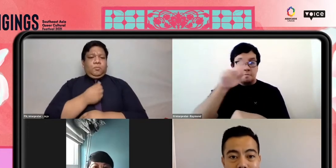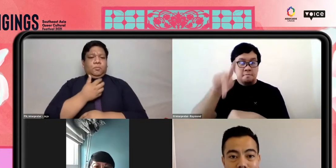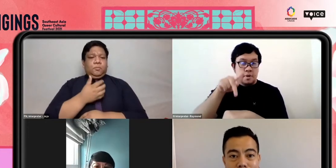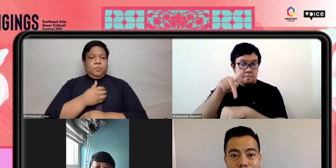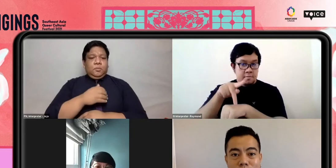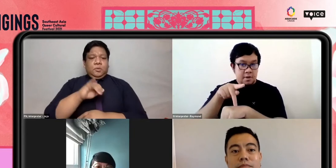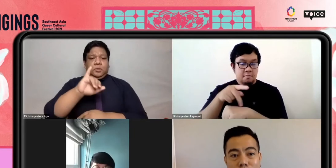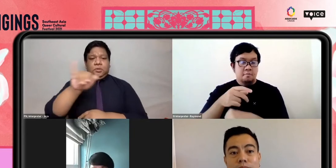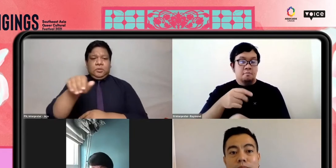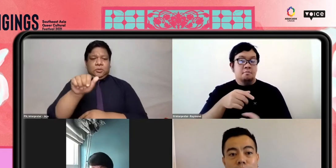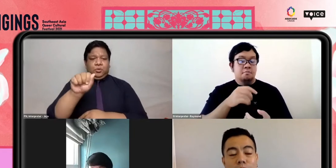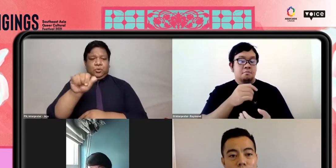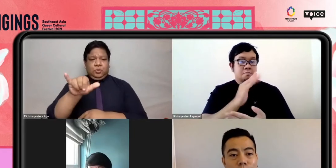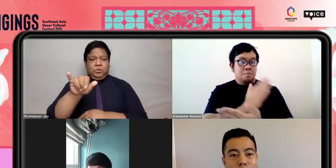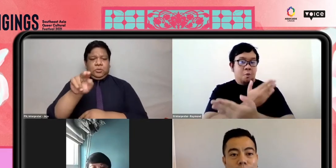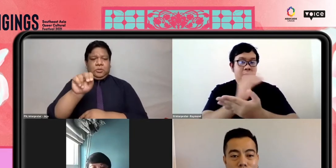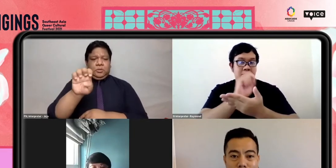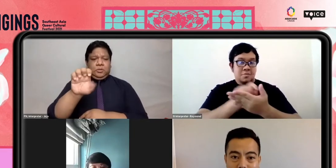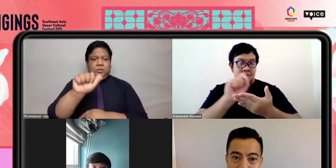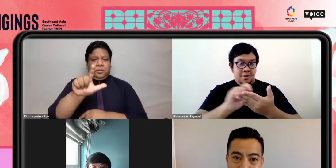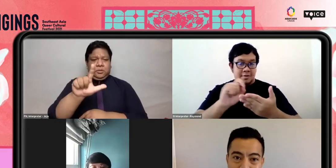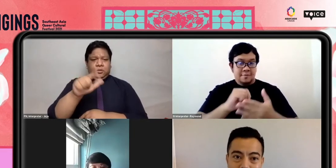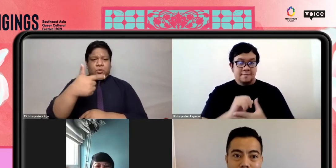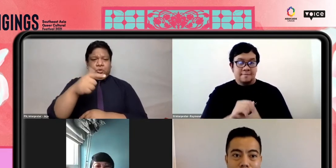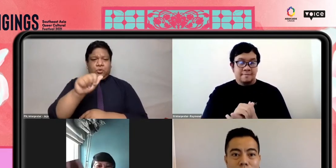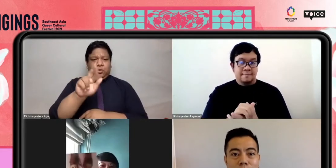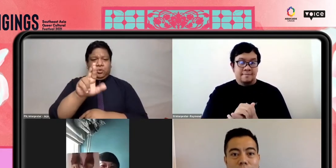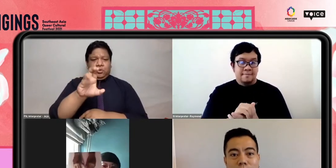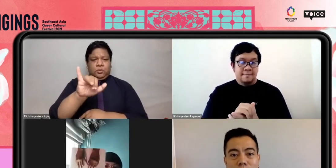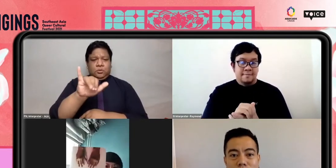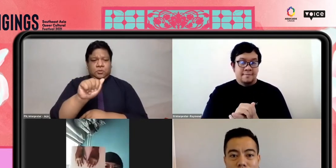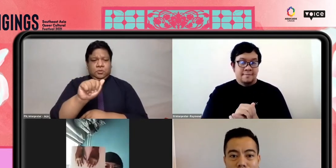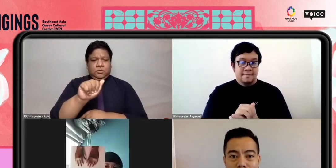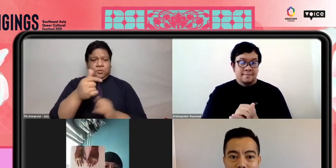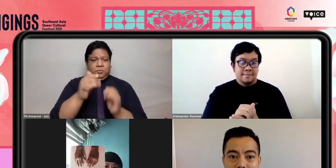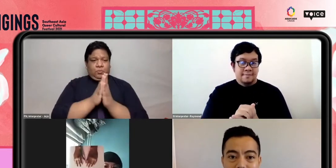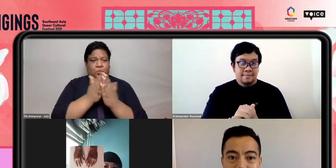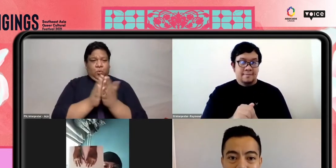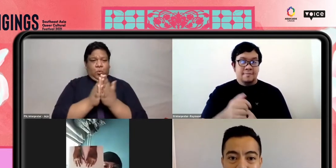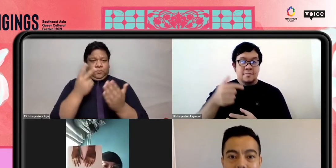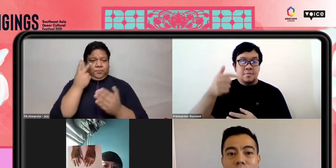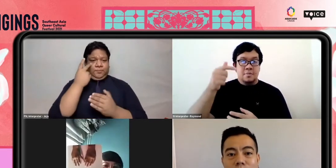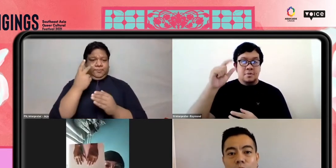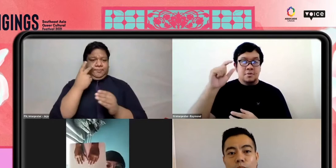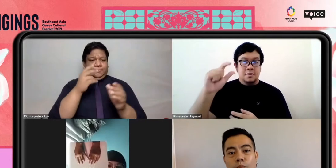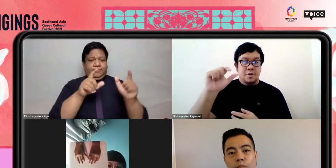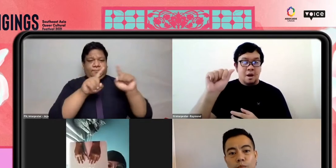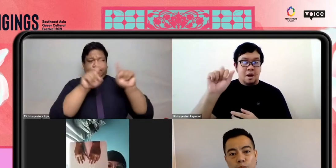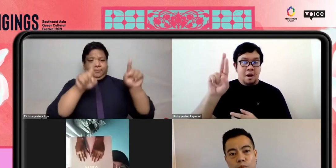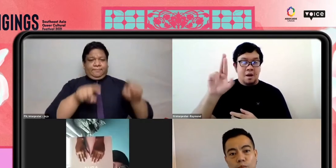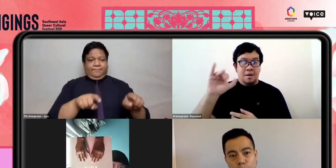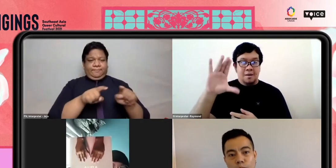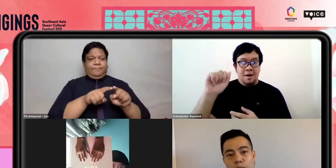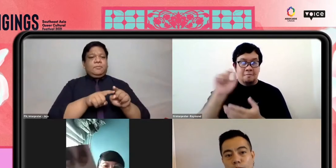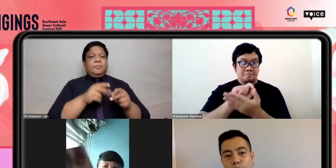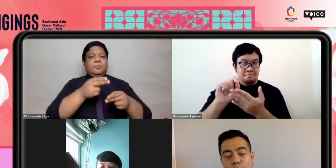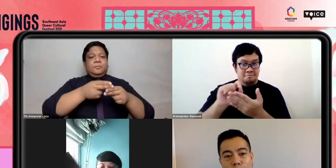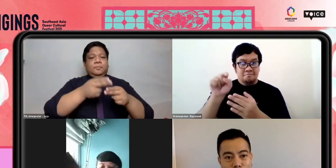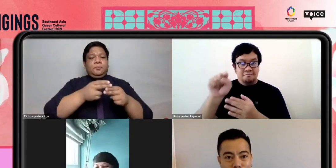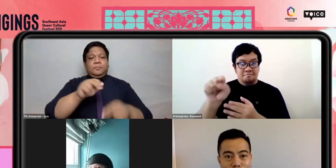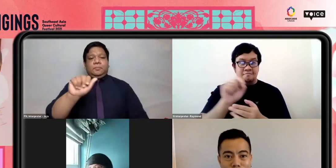Neil Garcia. The particular book I'm holding right now is Aura.